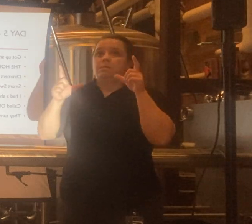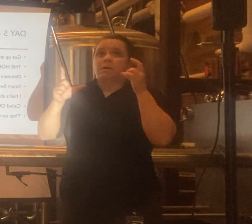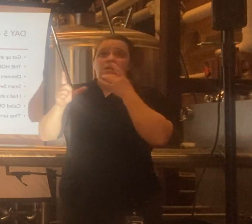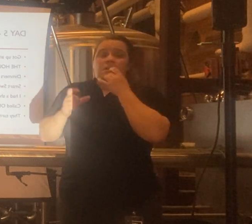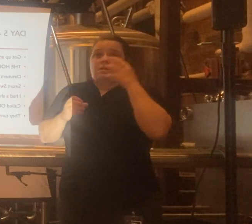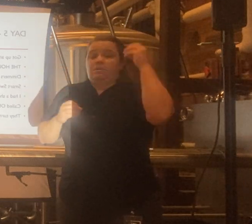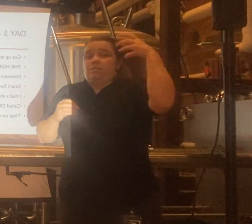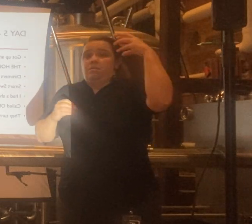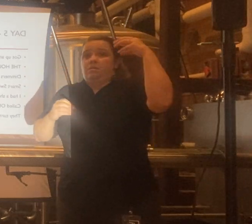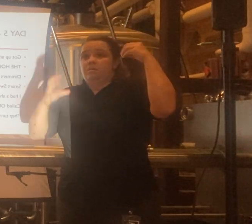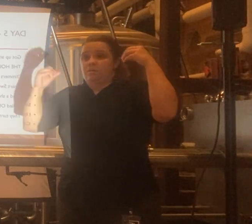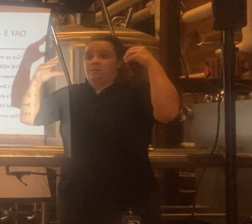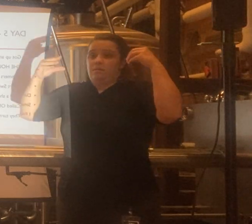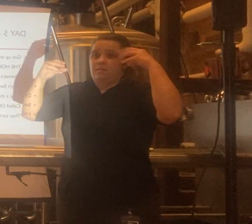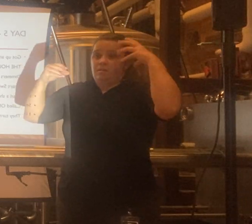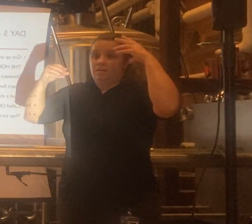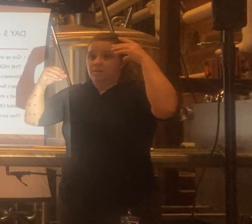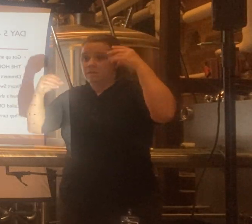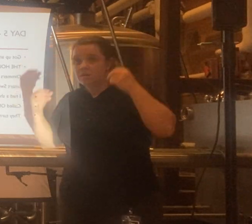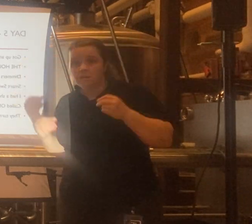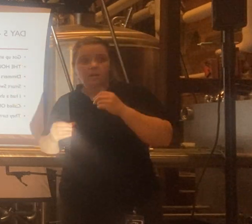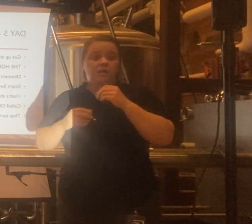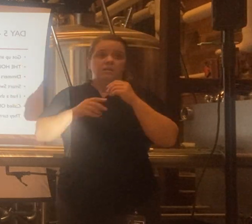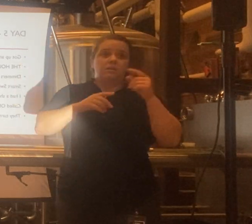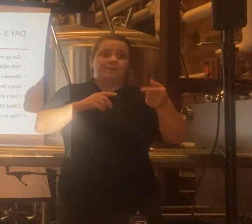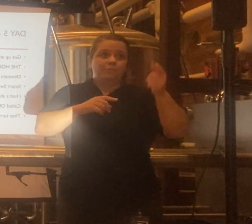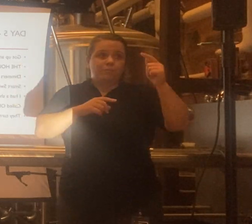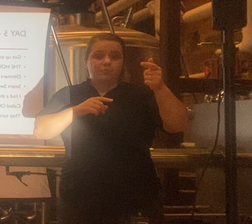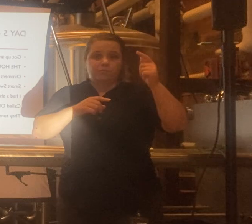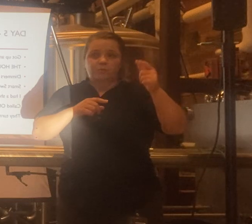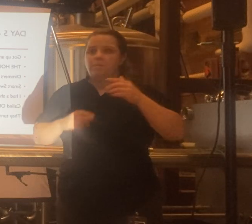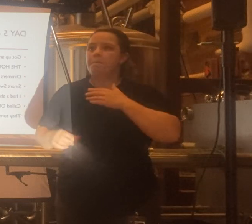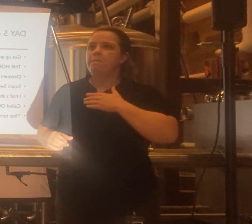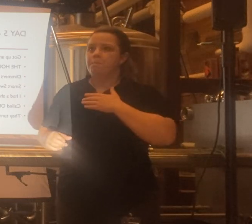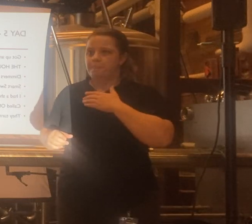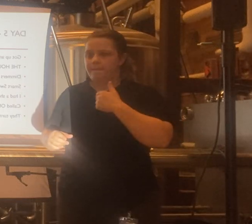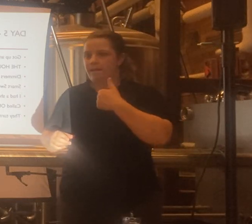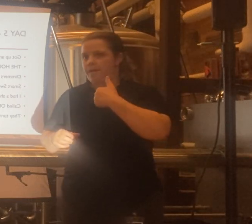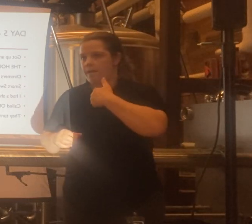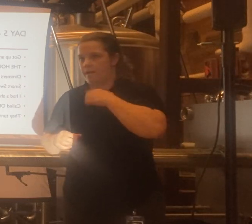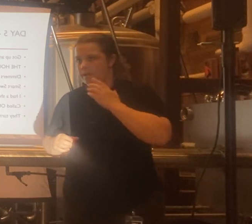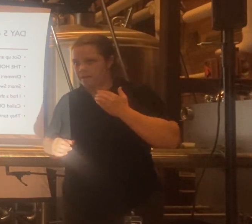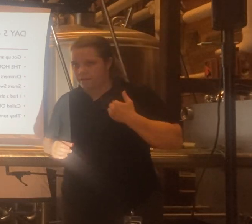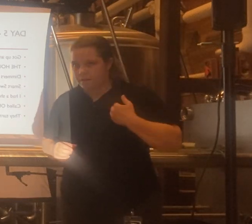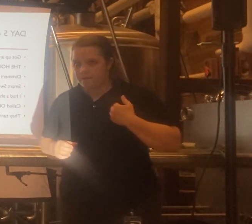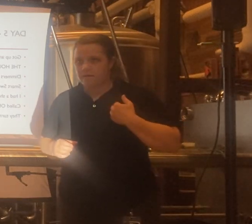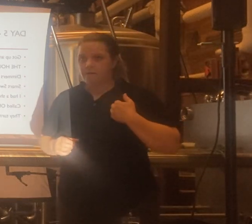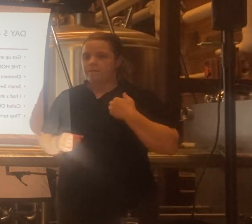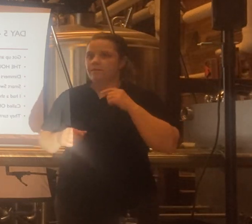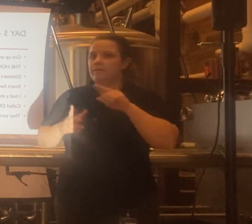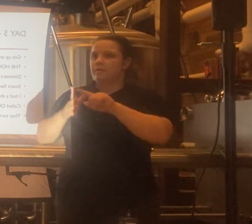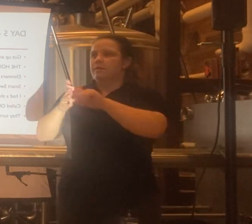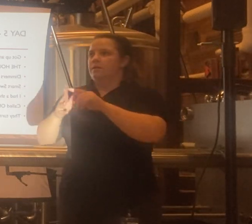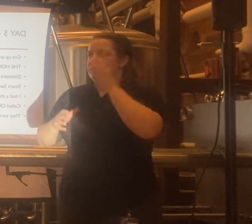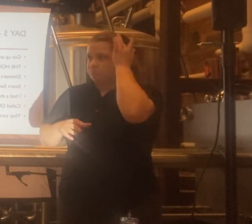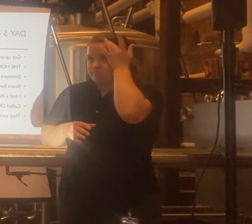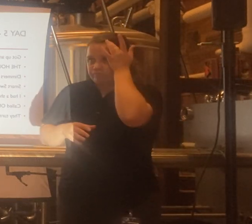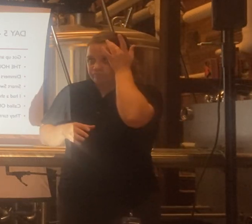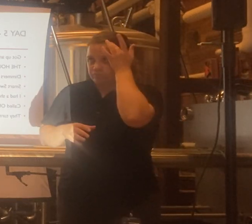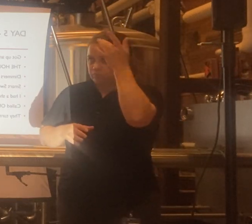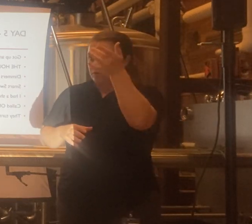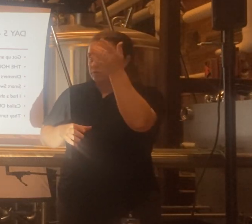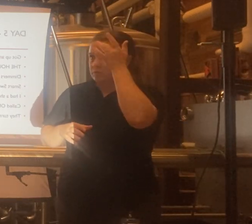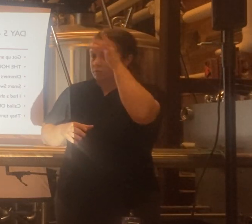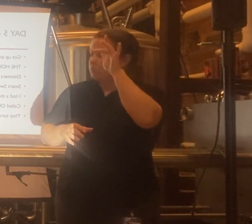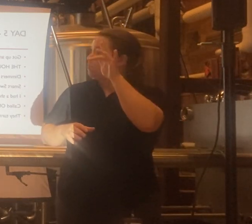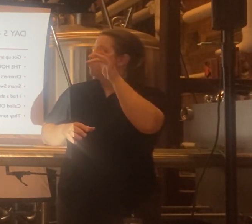switches were clicking. I have a smart home, so all my switches are smart, which means they can go on and off with an app